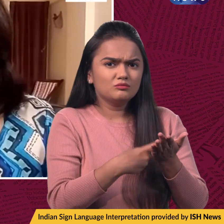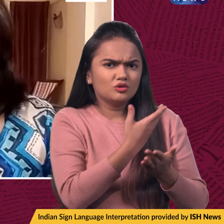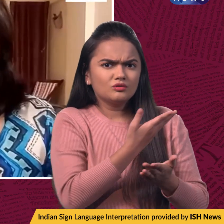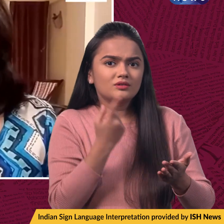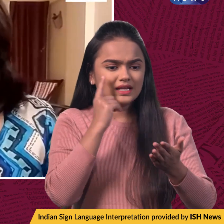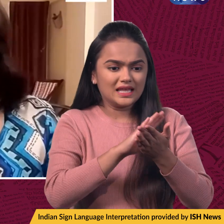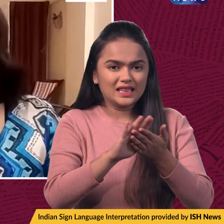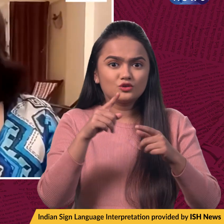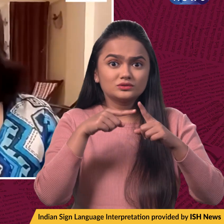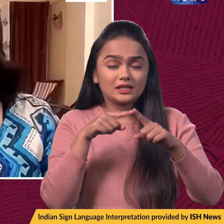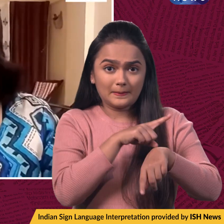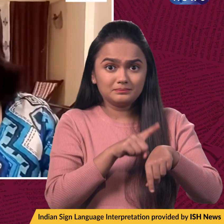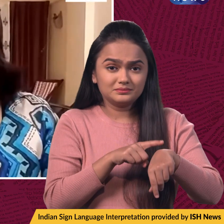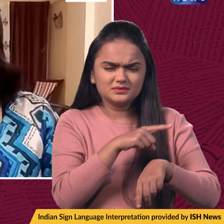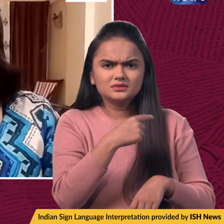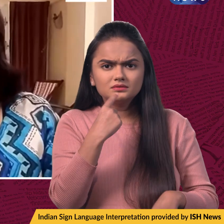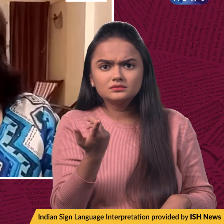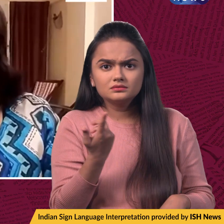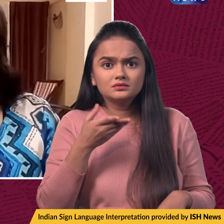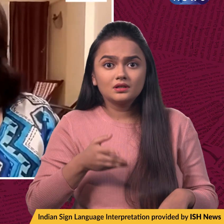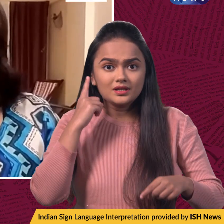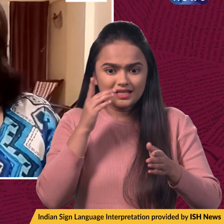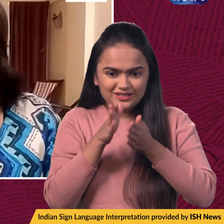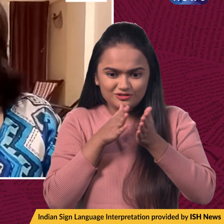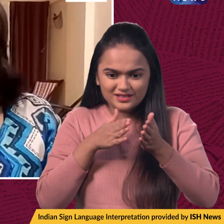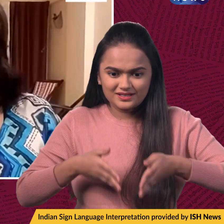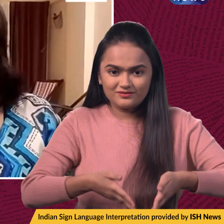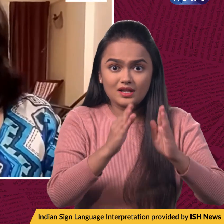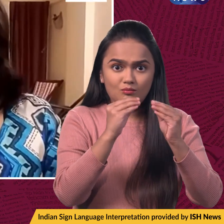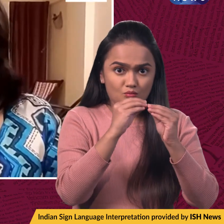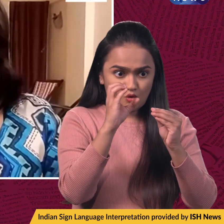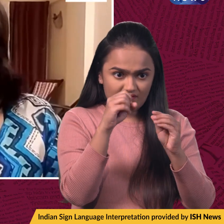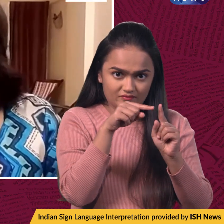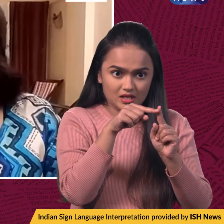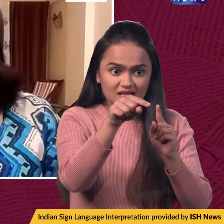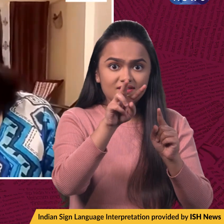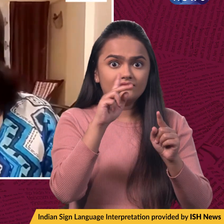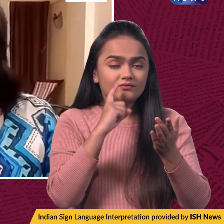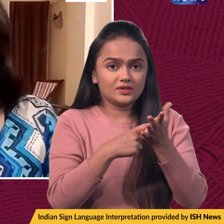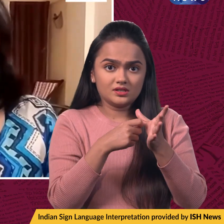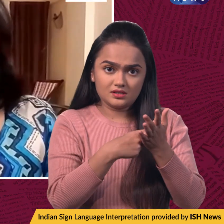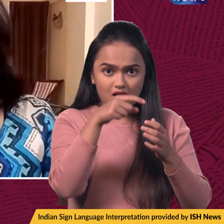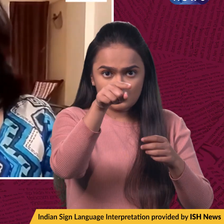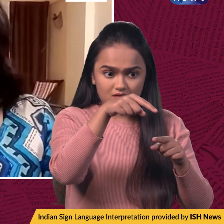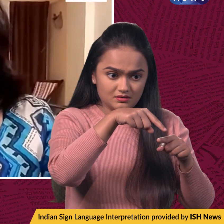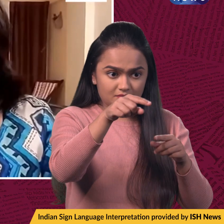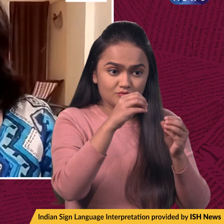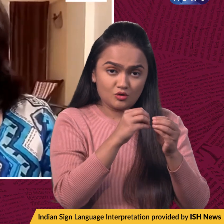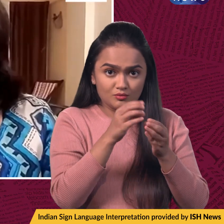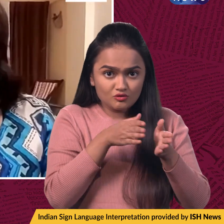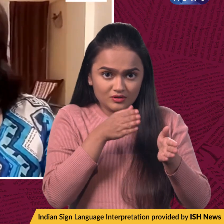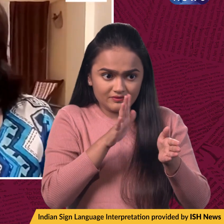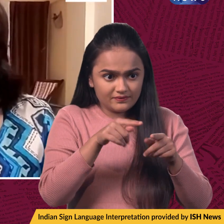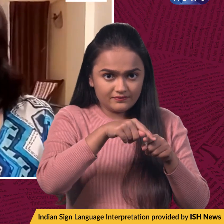report by Hindustan Times has said that to develop railway lines between Borivali to Virar, the Mumbai